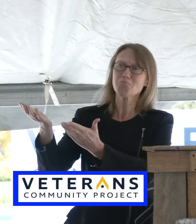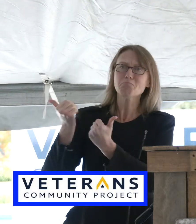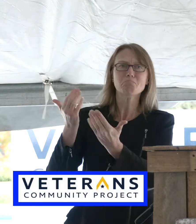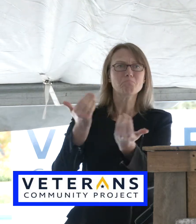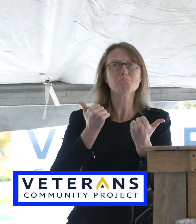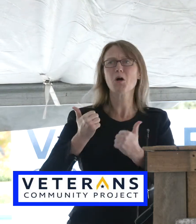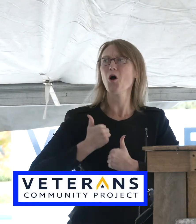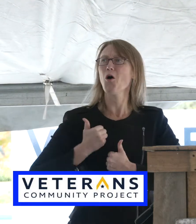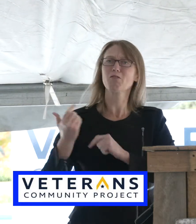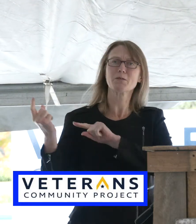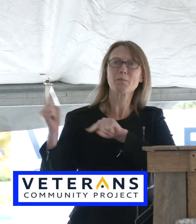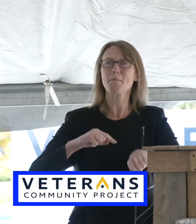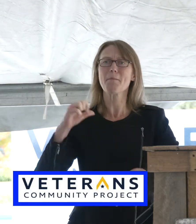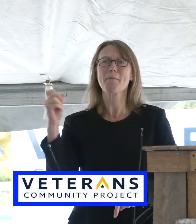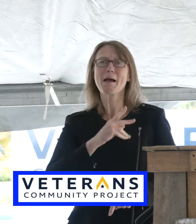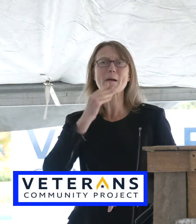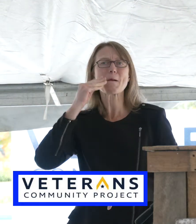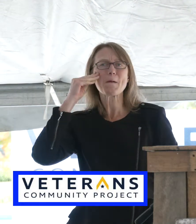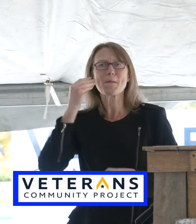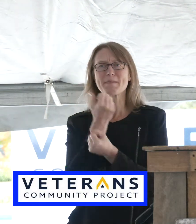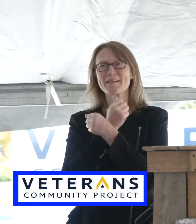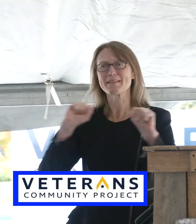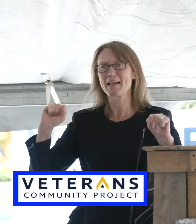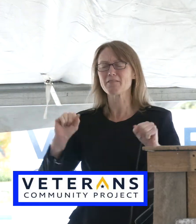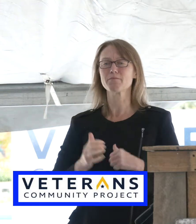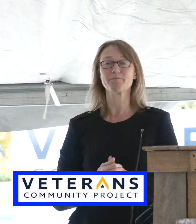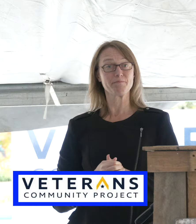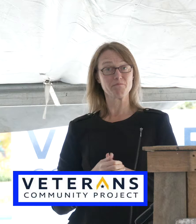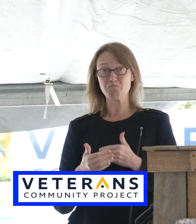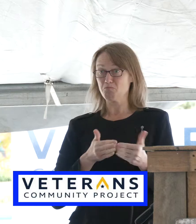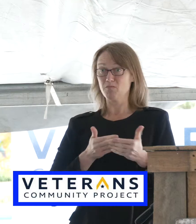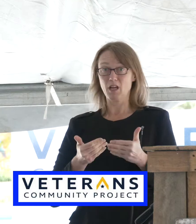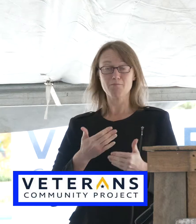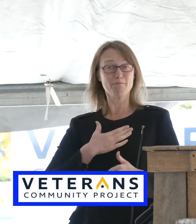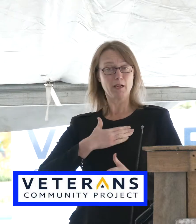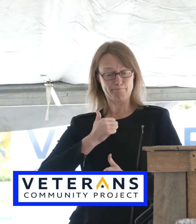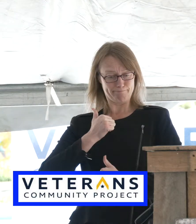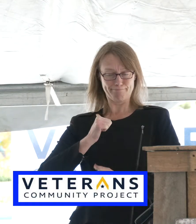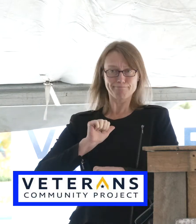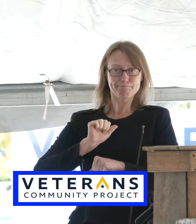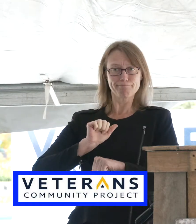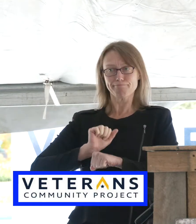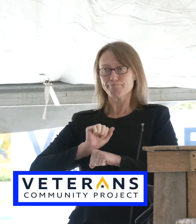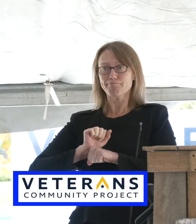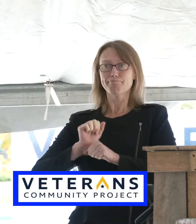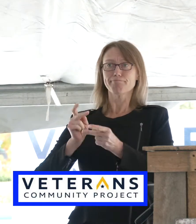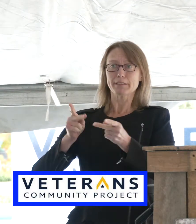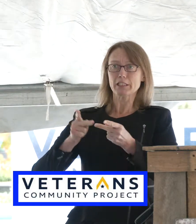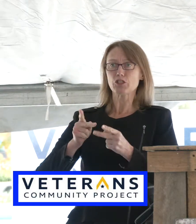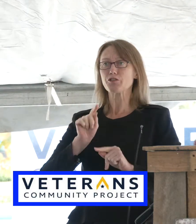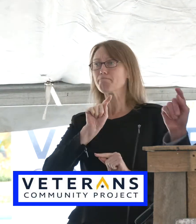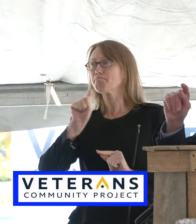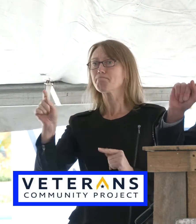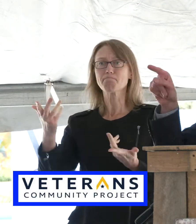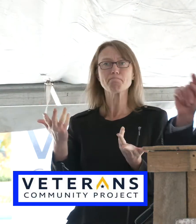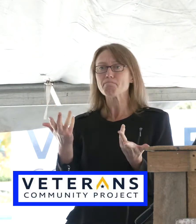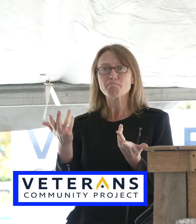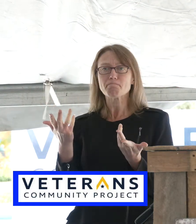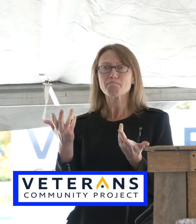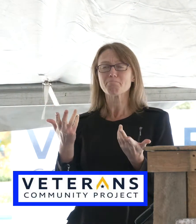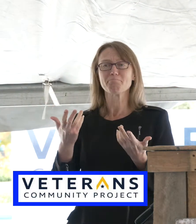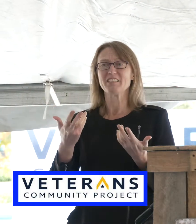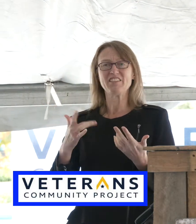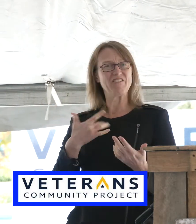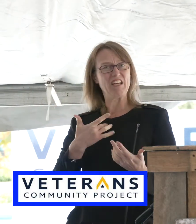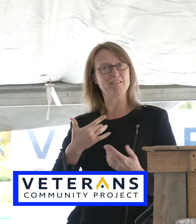what position I would find myself in, I never had the opportunity to really feel as if I filled that hole. Now I'm going to cut way forward